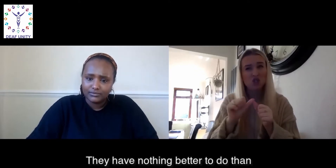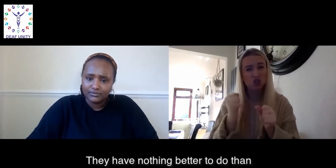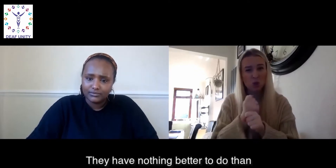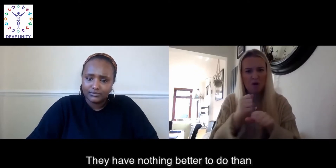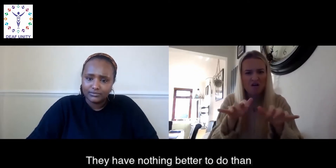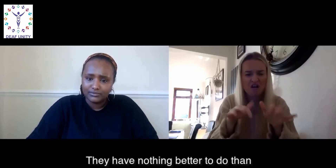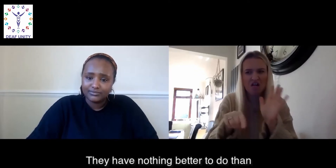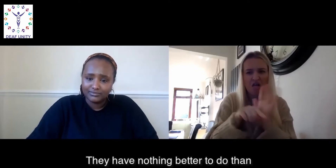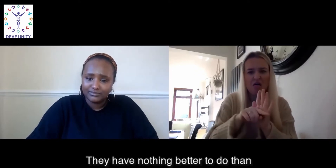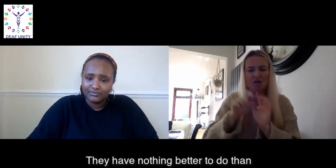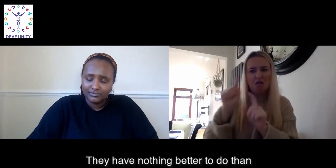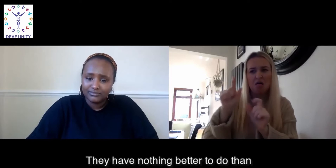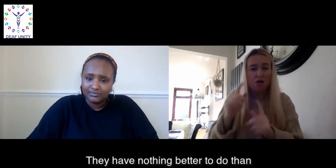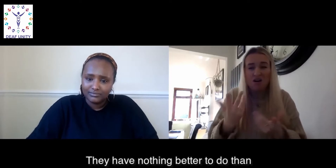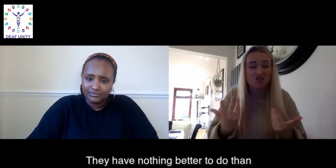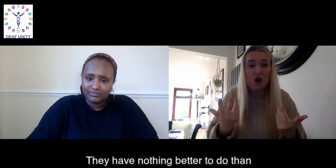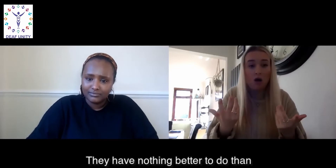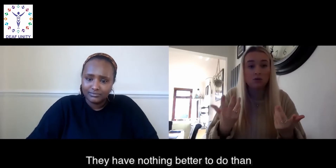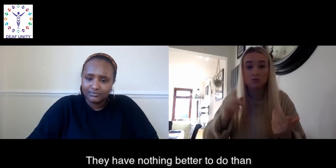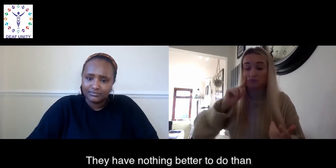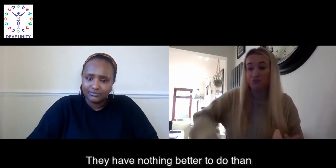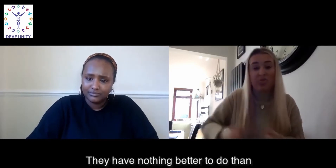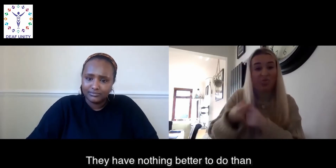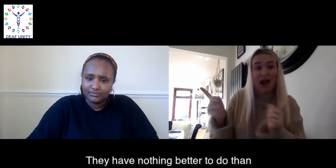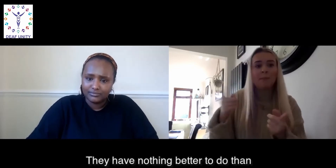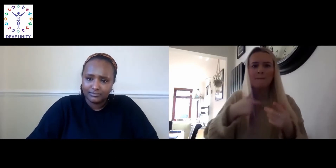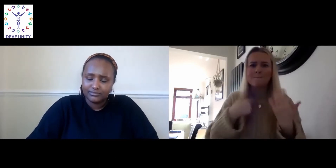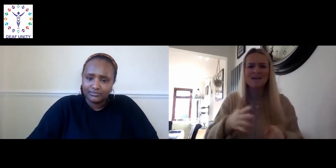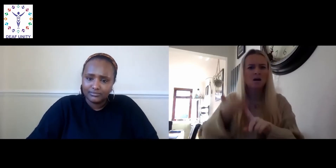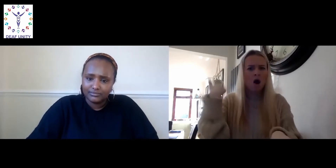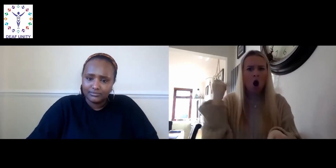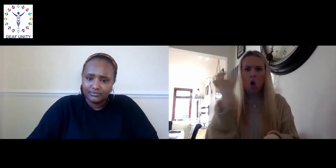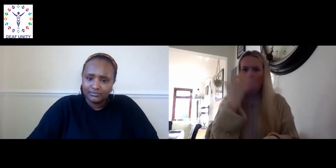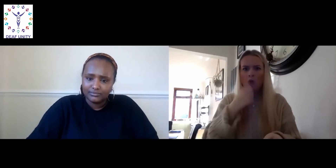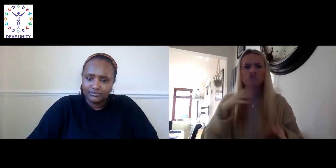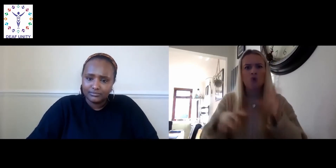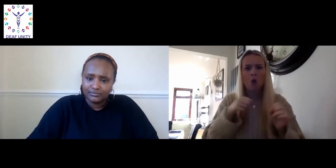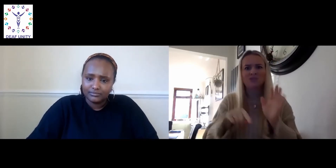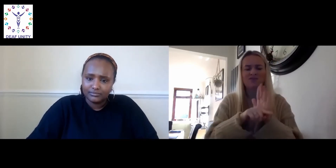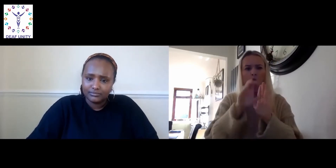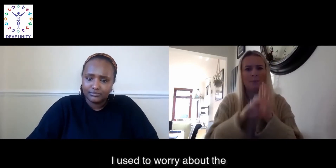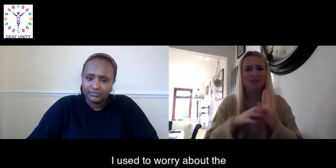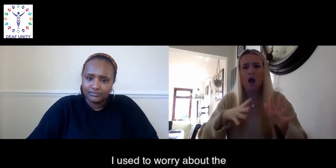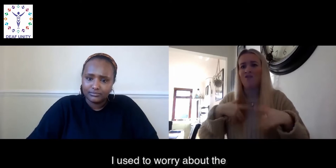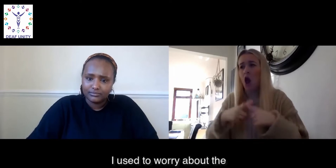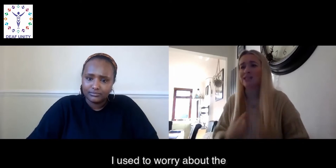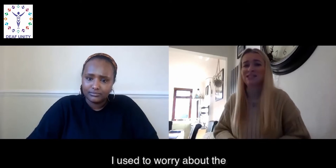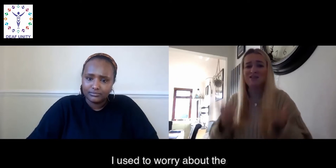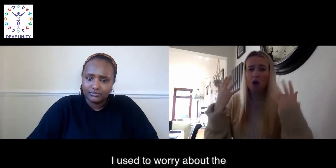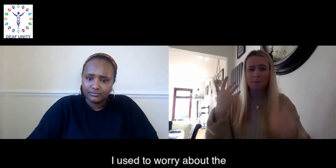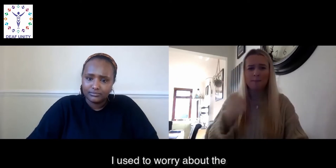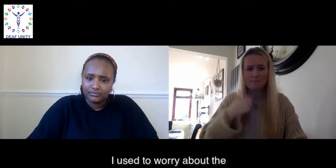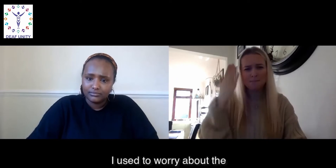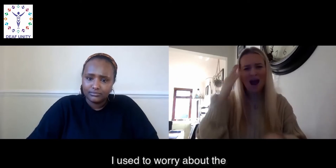better to do than post horrible negative comments. Just ignore them. I used to worry about the